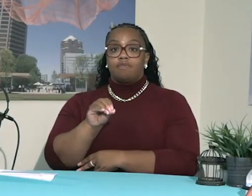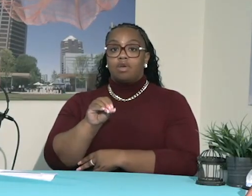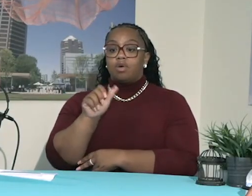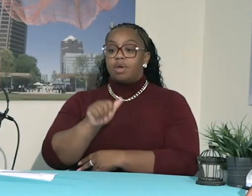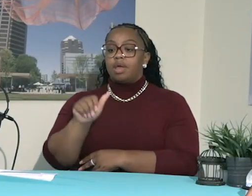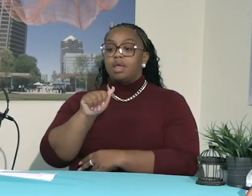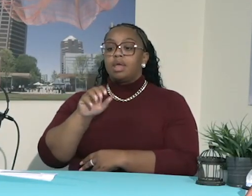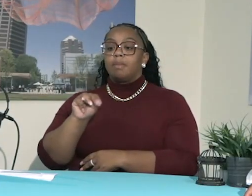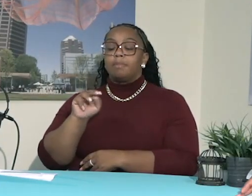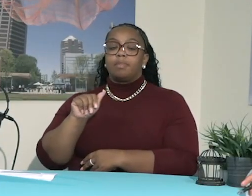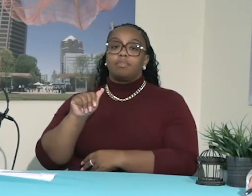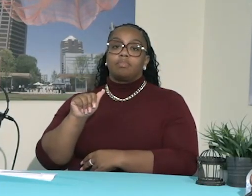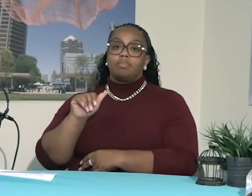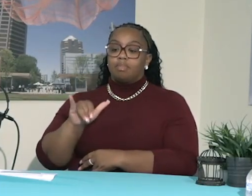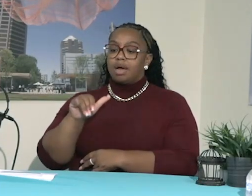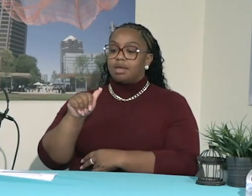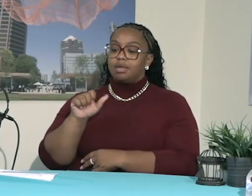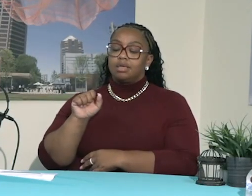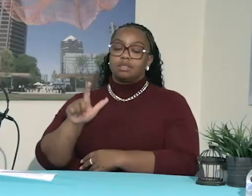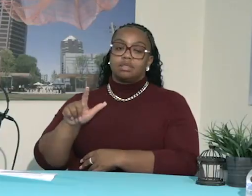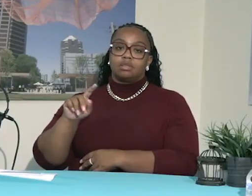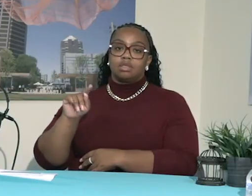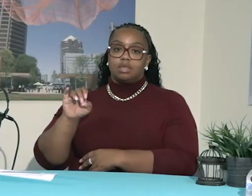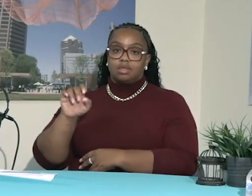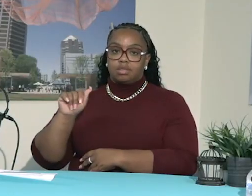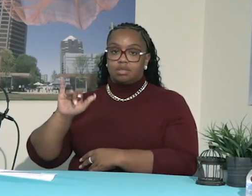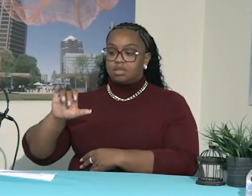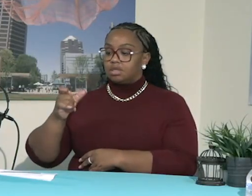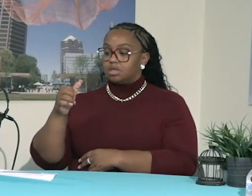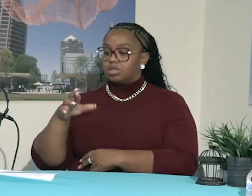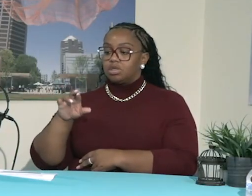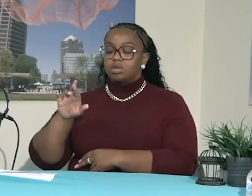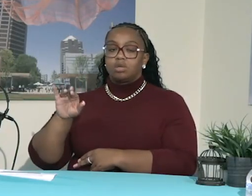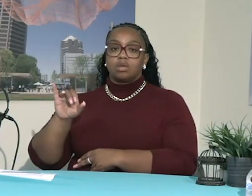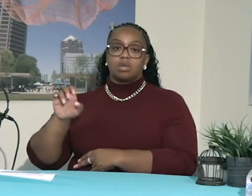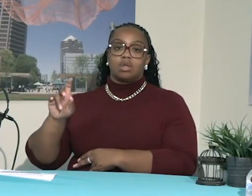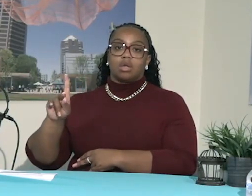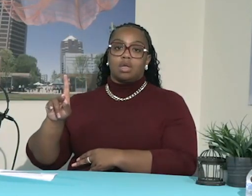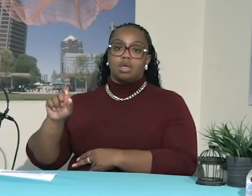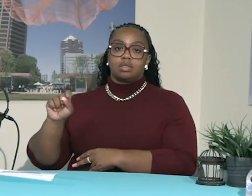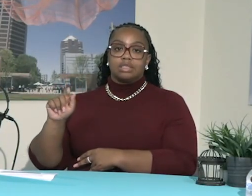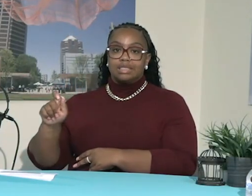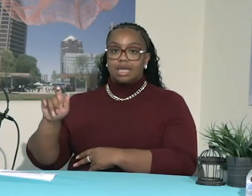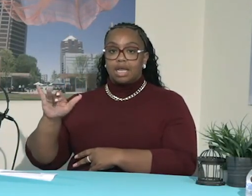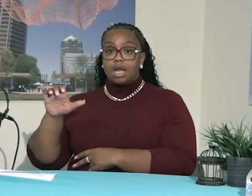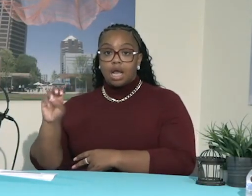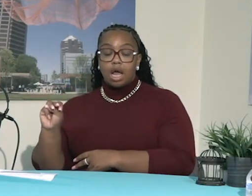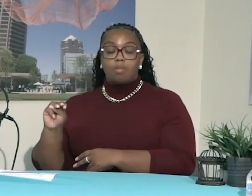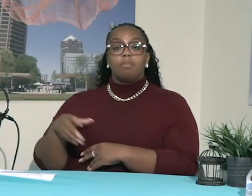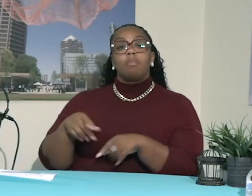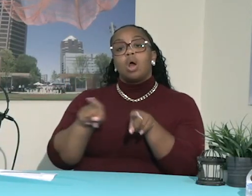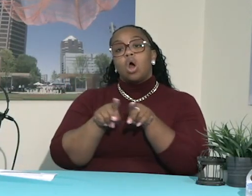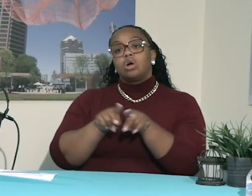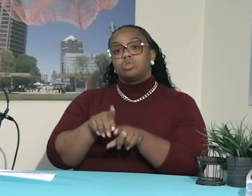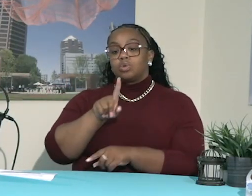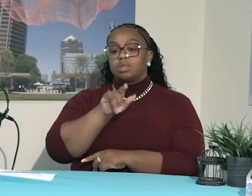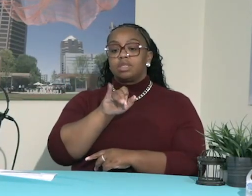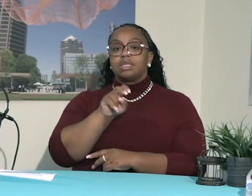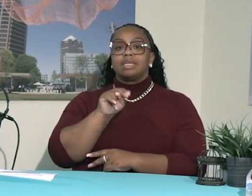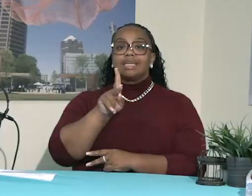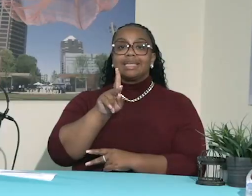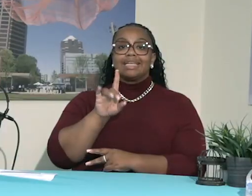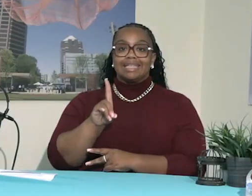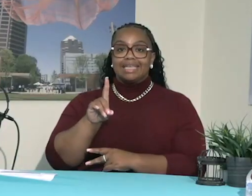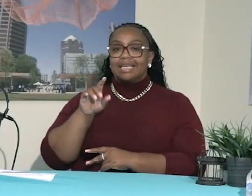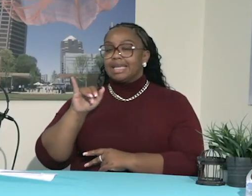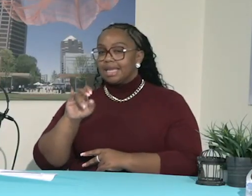info@MyASLTeacherRocks.com. You can also find me on LinkedIn under Summer Stanley. That's Somer. I